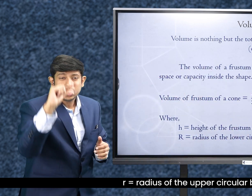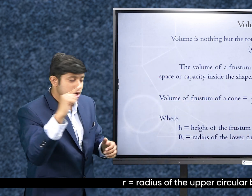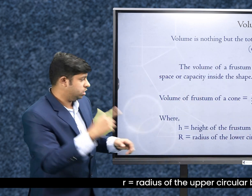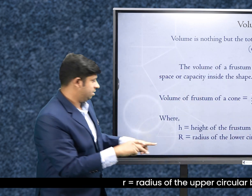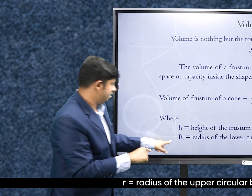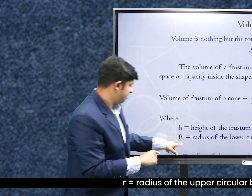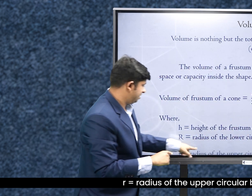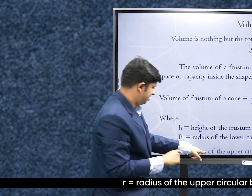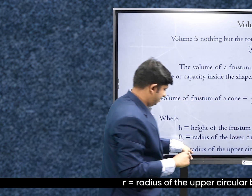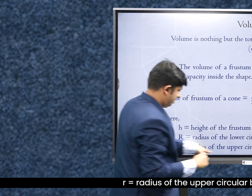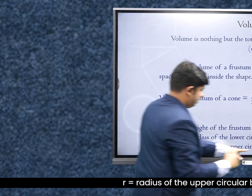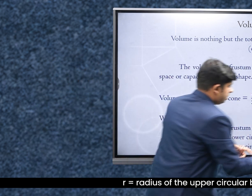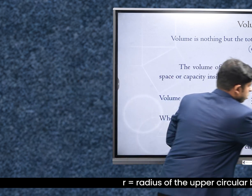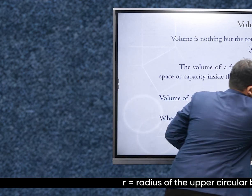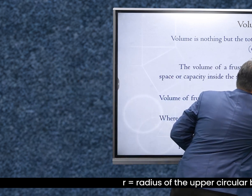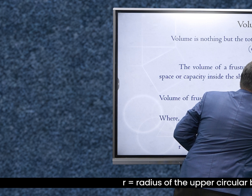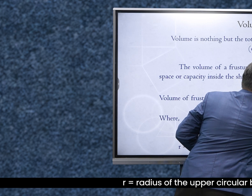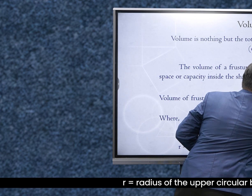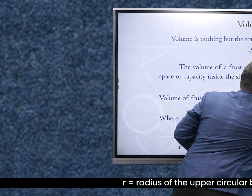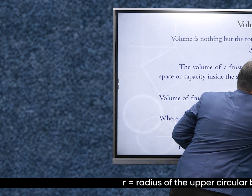small r is equal to radius of the upper circular base.